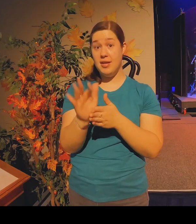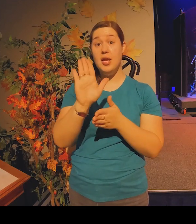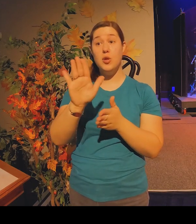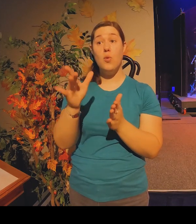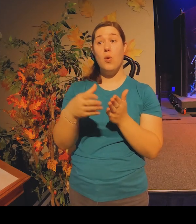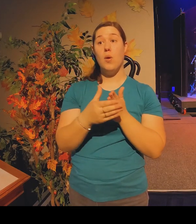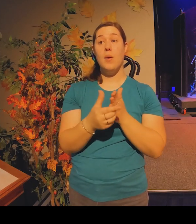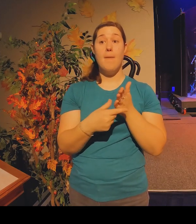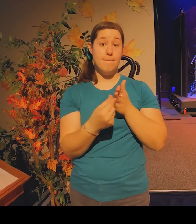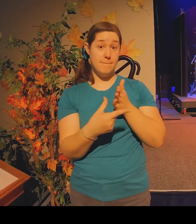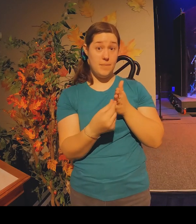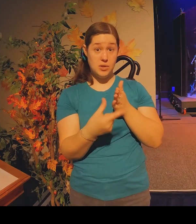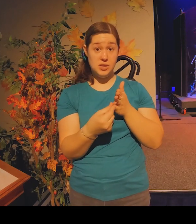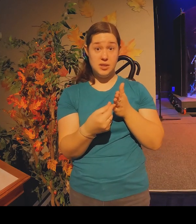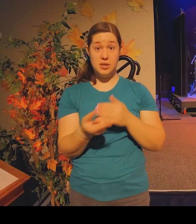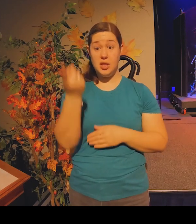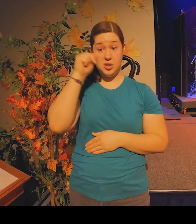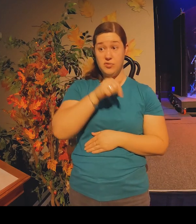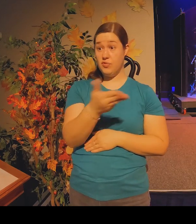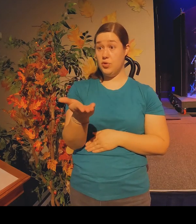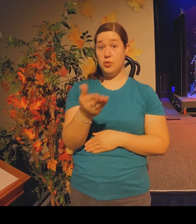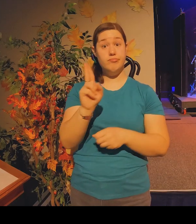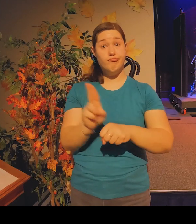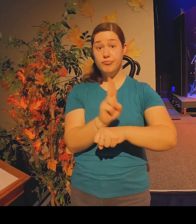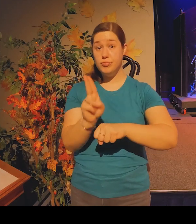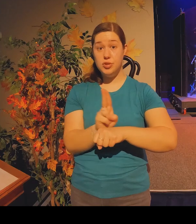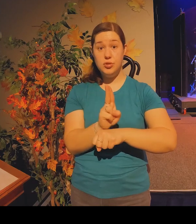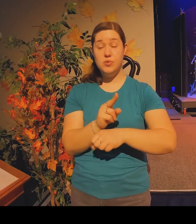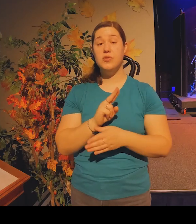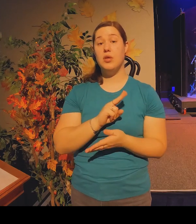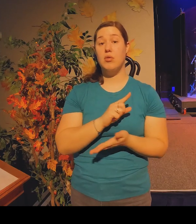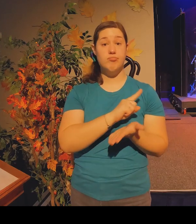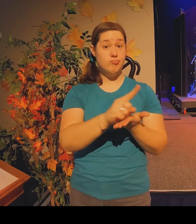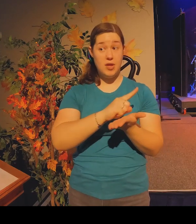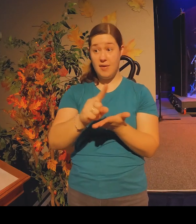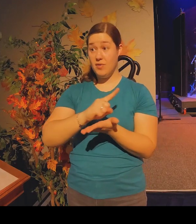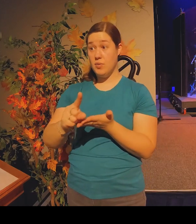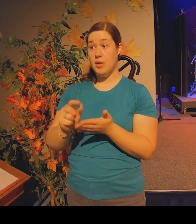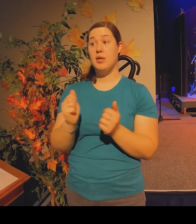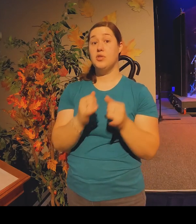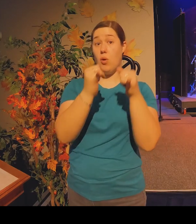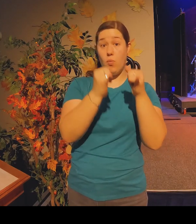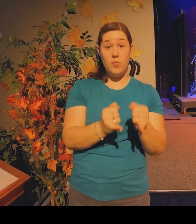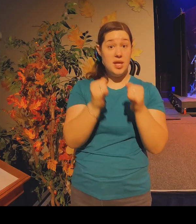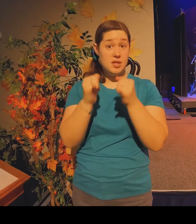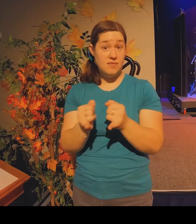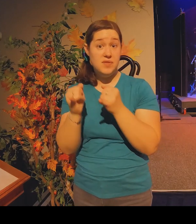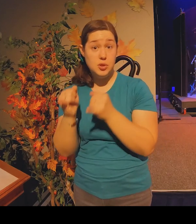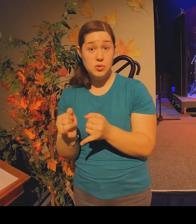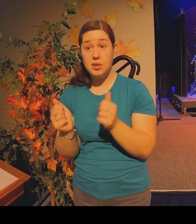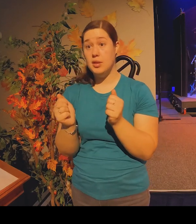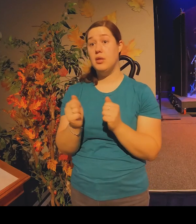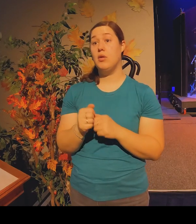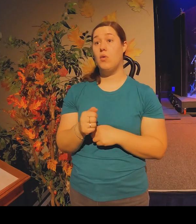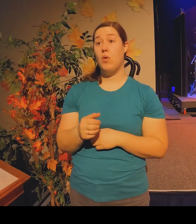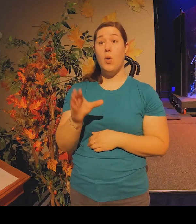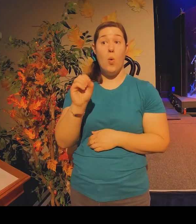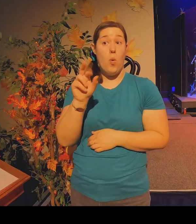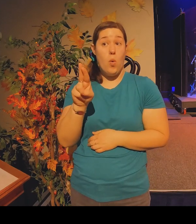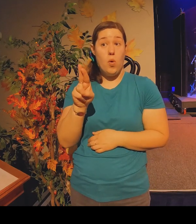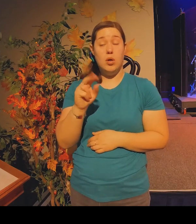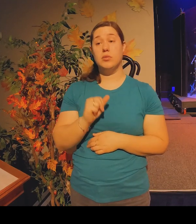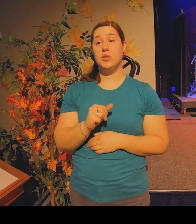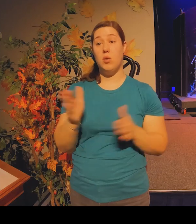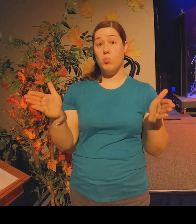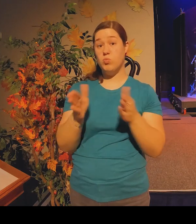use. It's a way to live with the message individually or in a small group. Maybe you have a small group that meets in